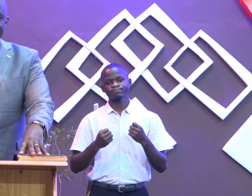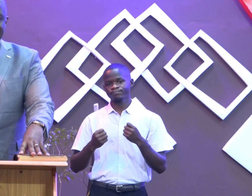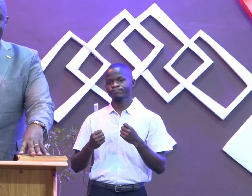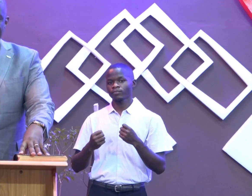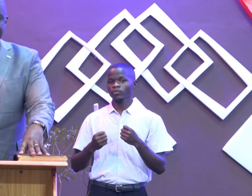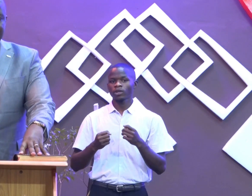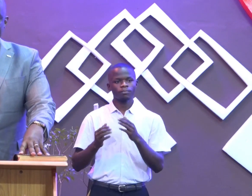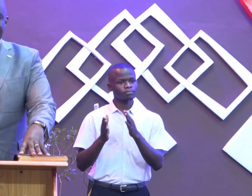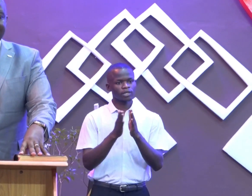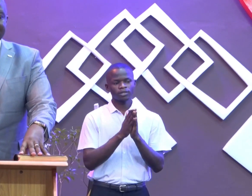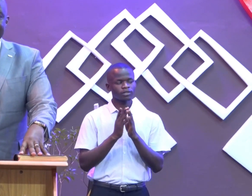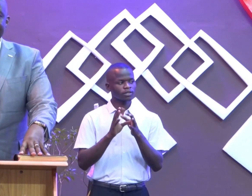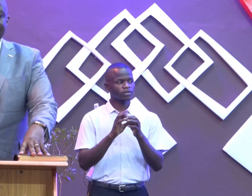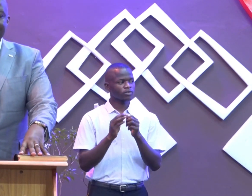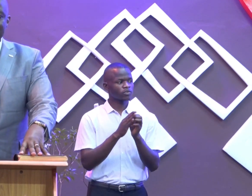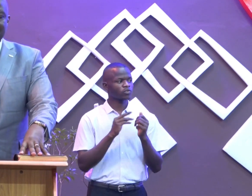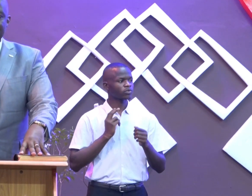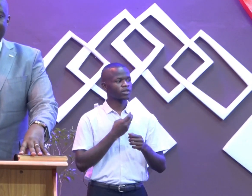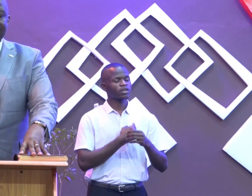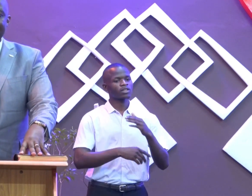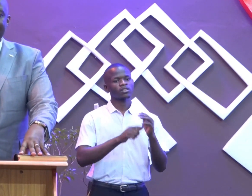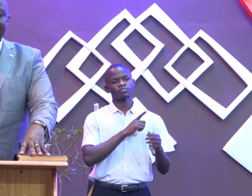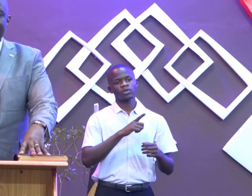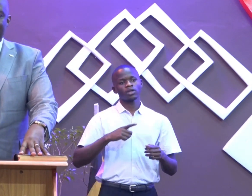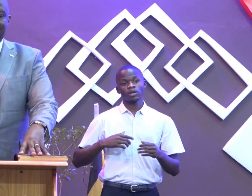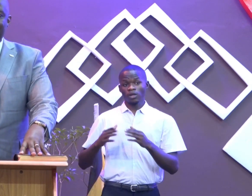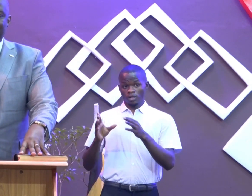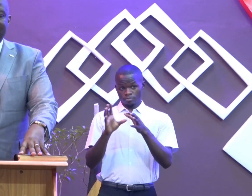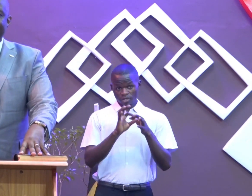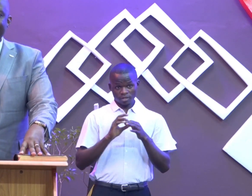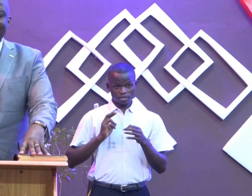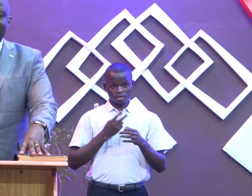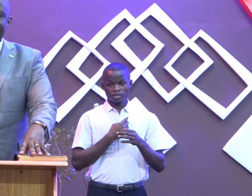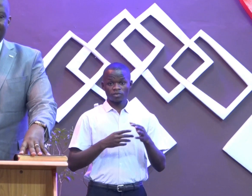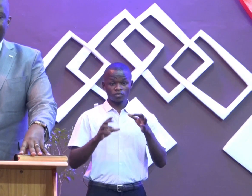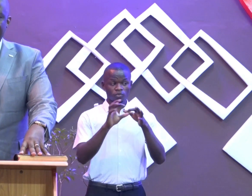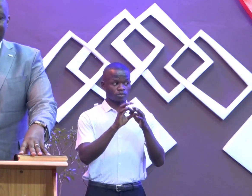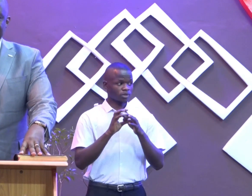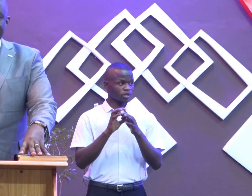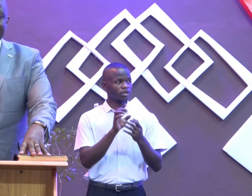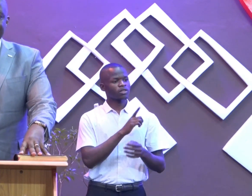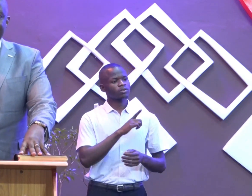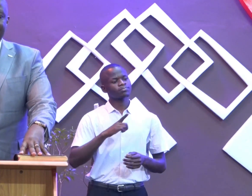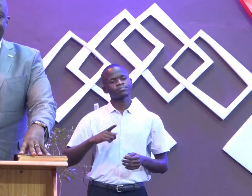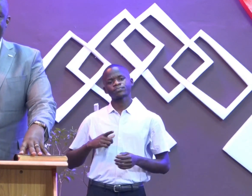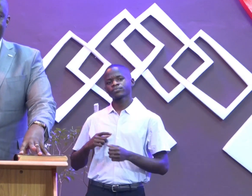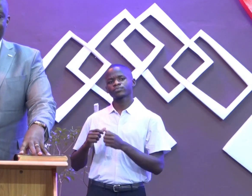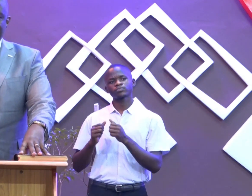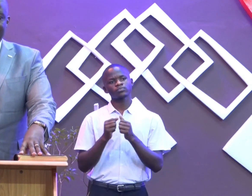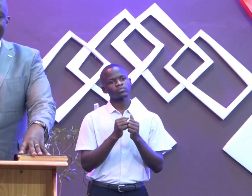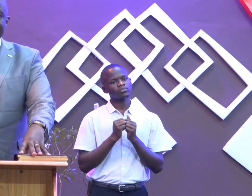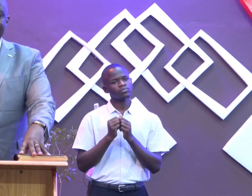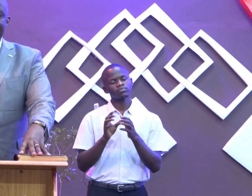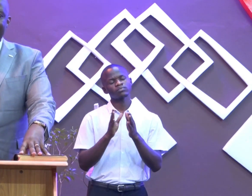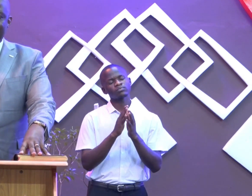broken. Bind us together, Lord, bind us together,